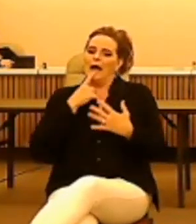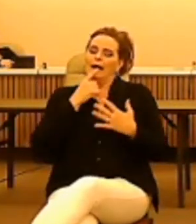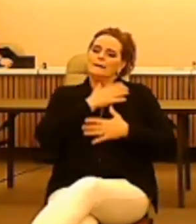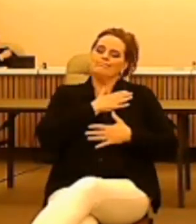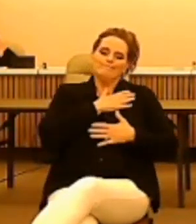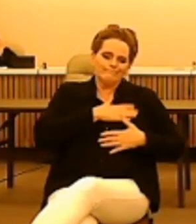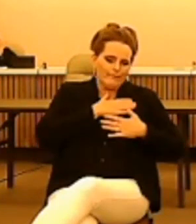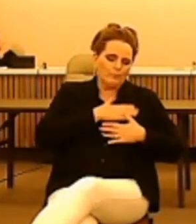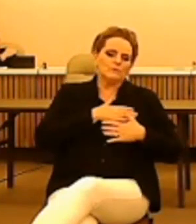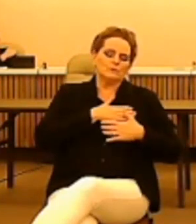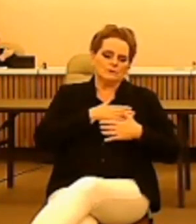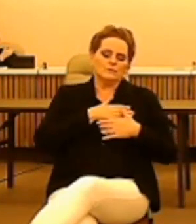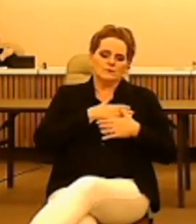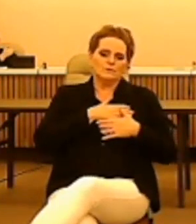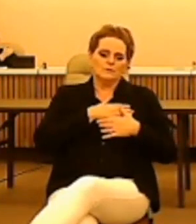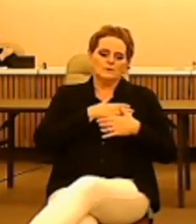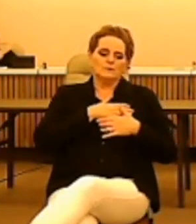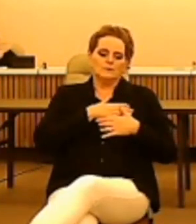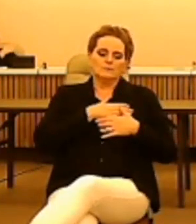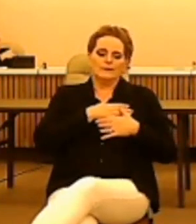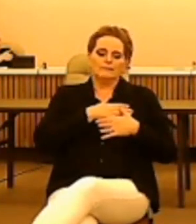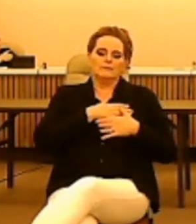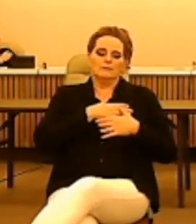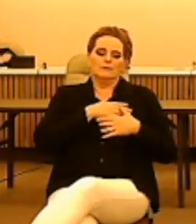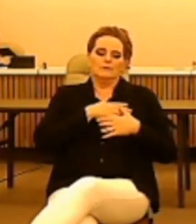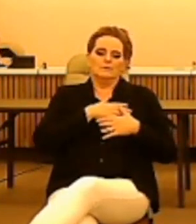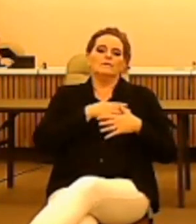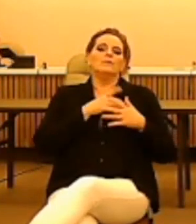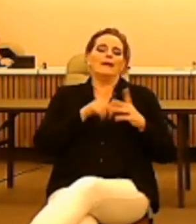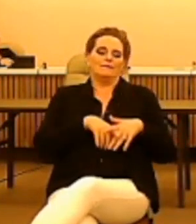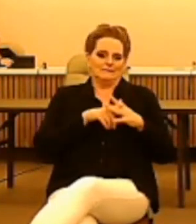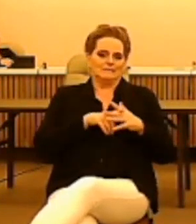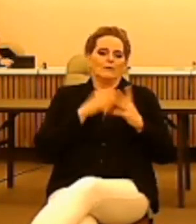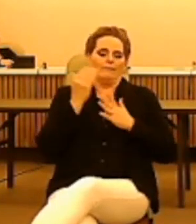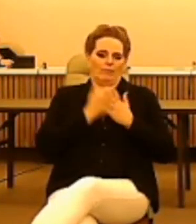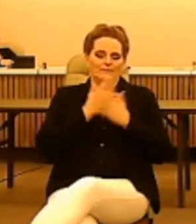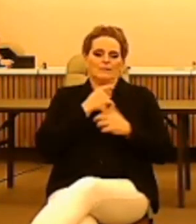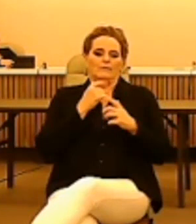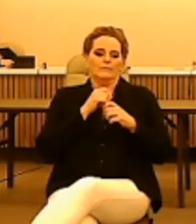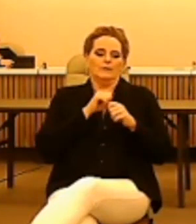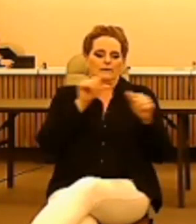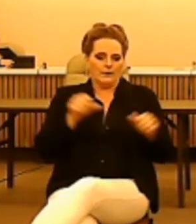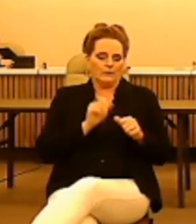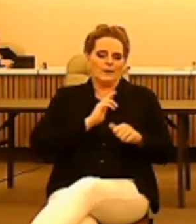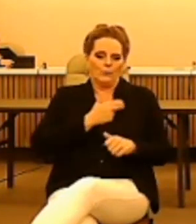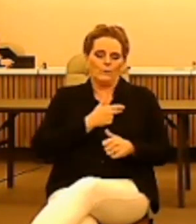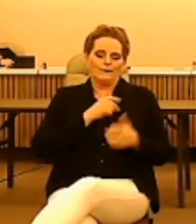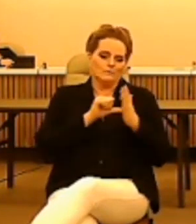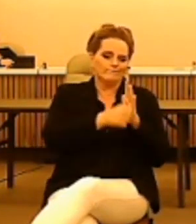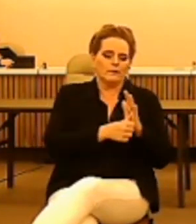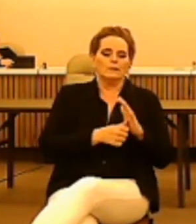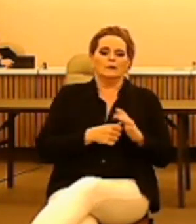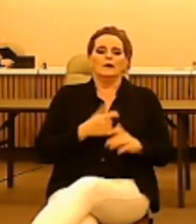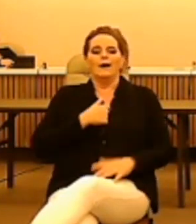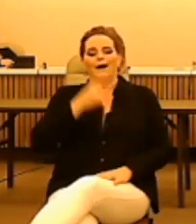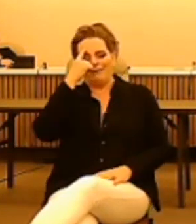appreciate having the starting targeted list of some areas that we'd like to emphasize. And I